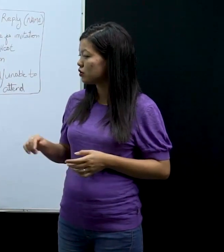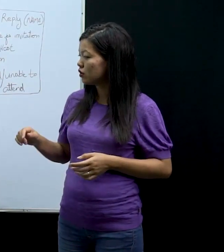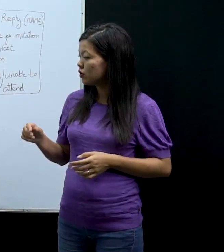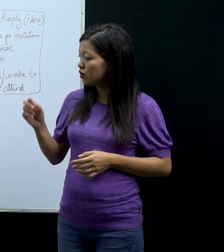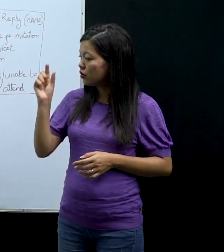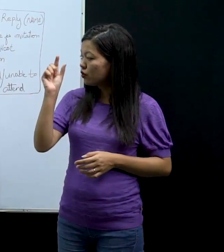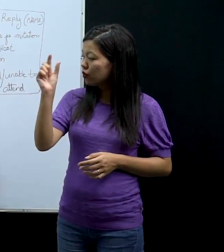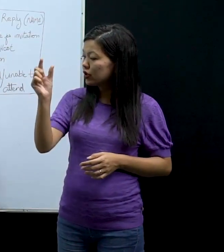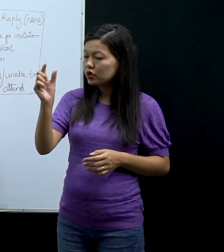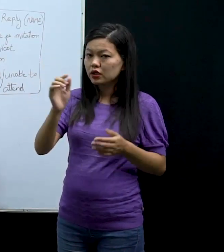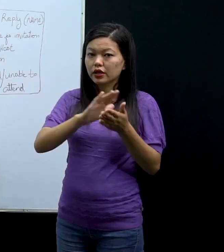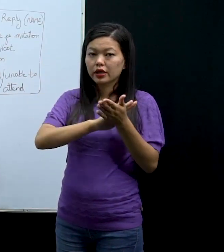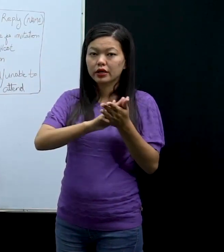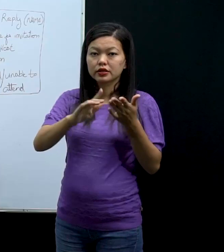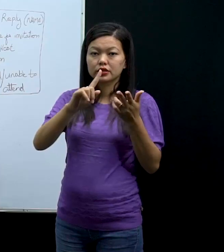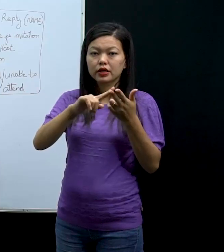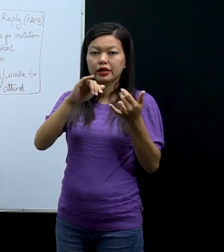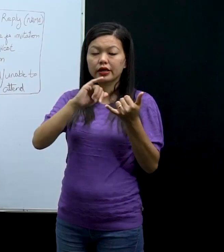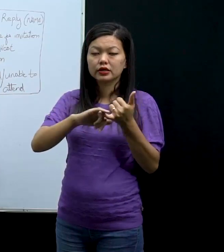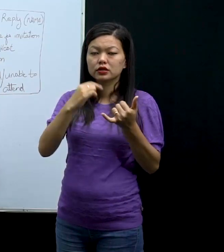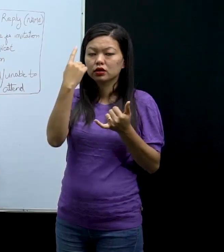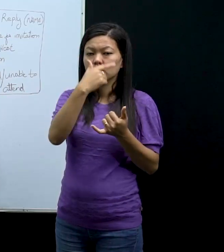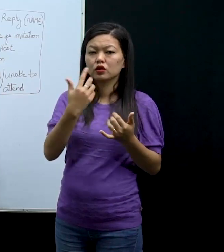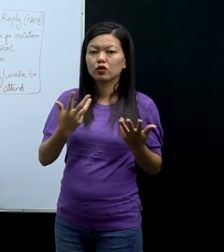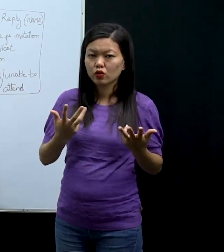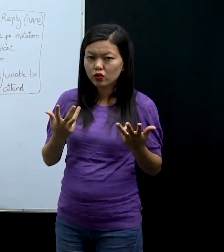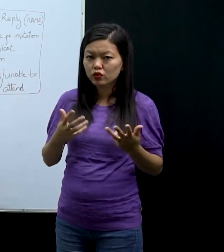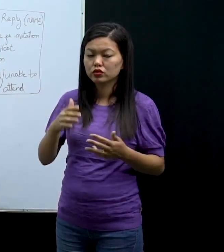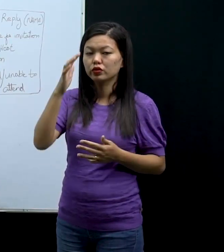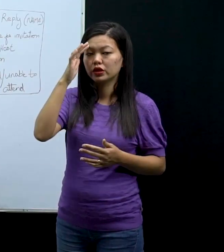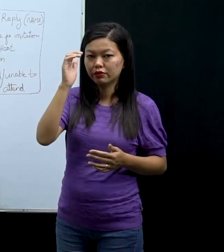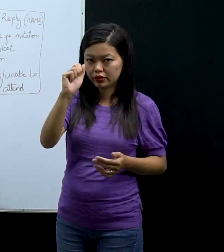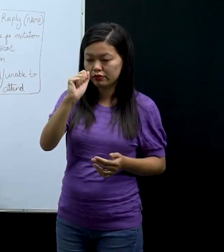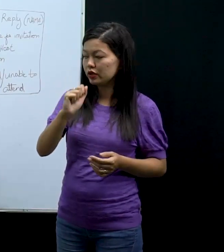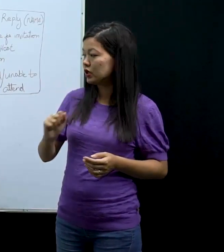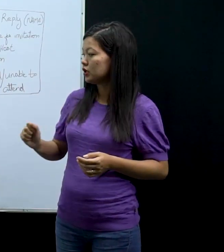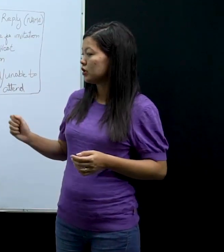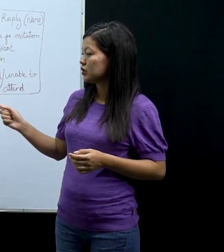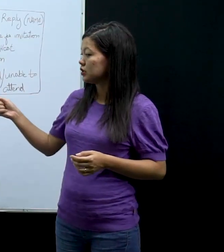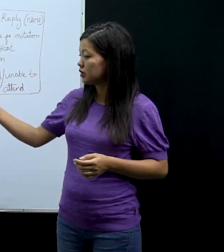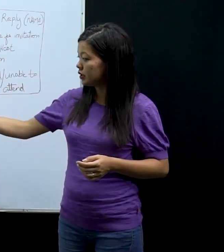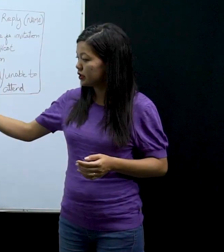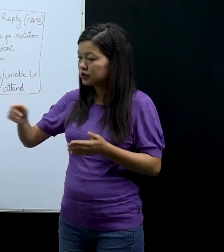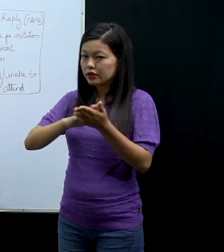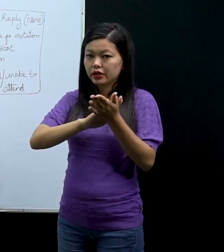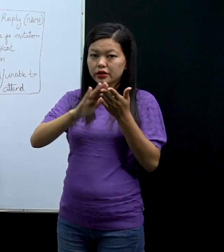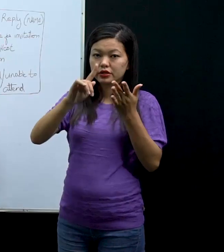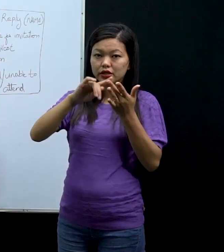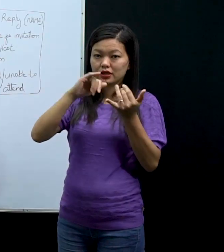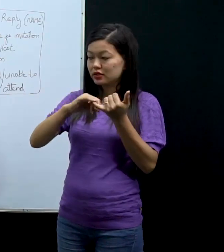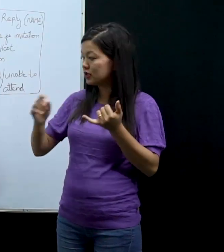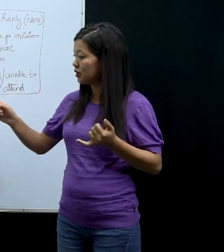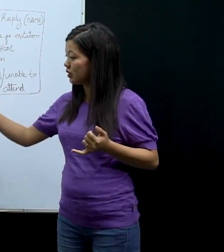Remember, it is not Johnson, but it is the host, Mr. Kenneth, okay? To his, as I've said, we have to use the